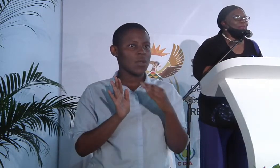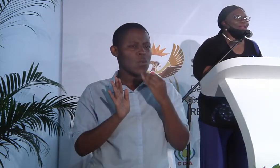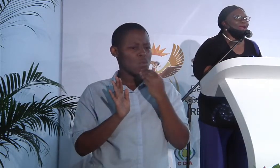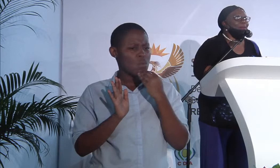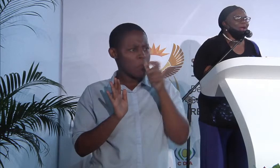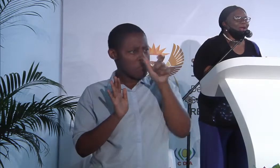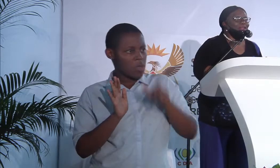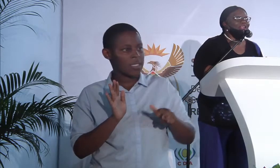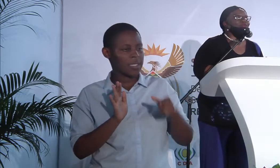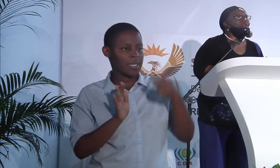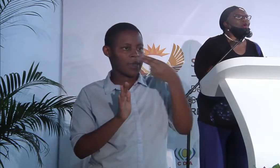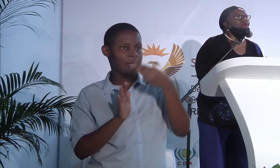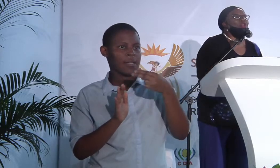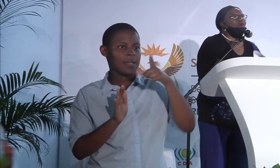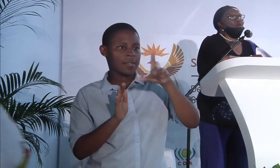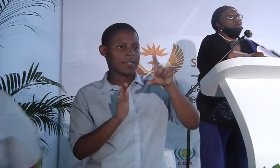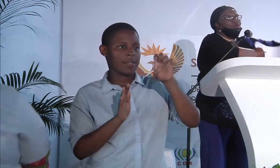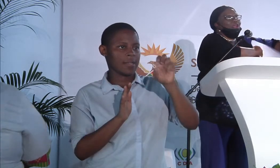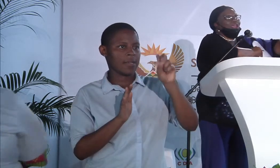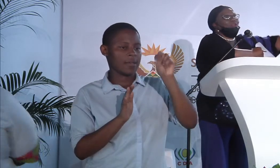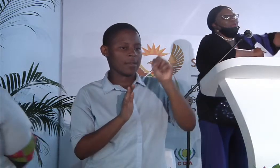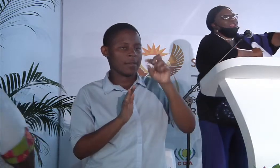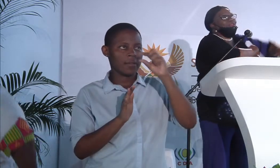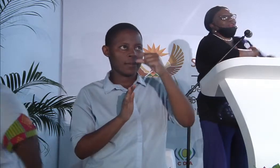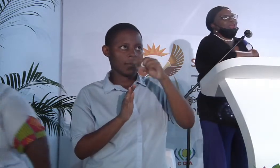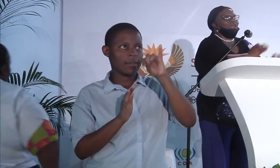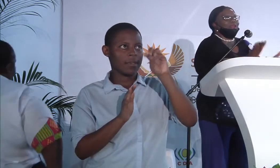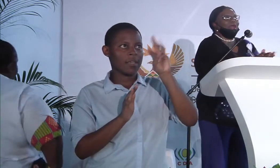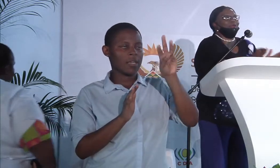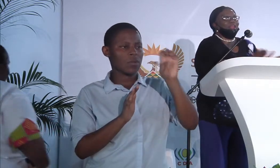Tlengiwe Mhlaba, that we all know. Can we